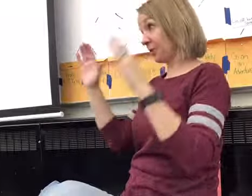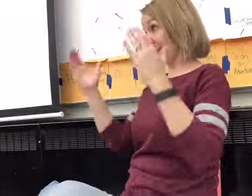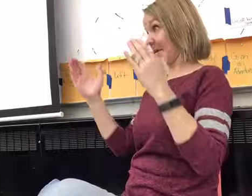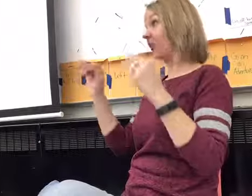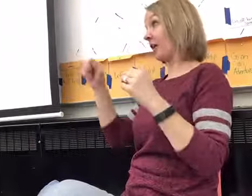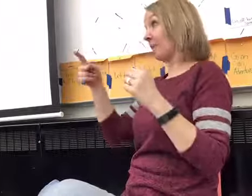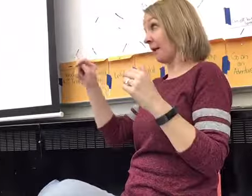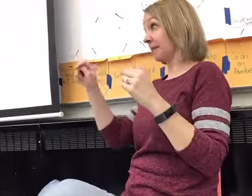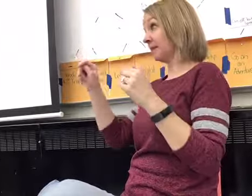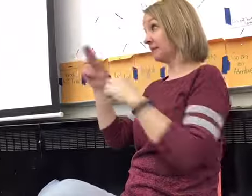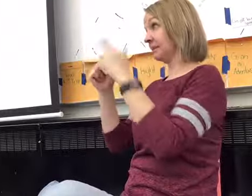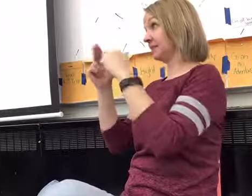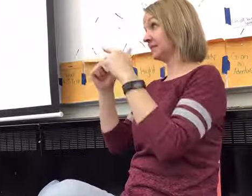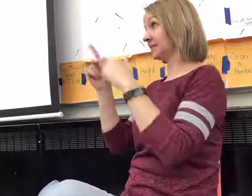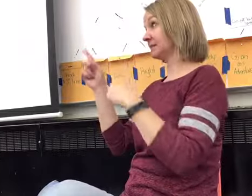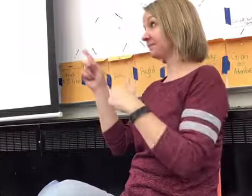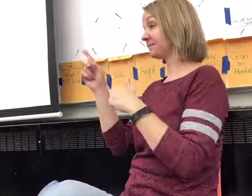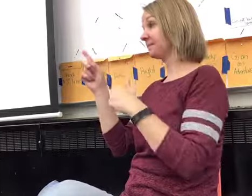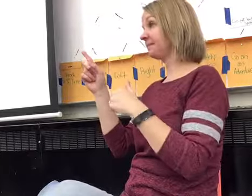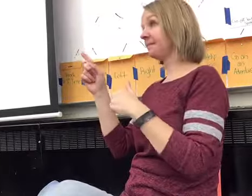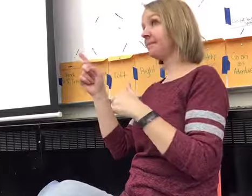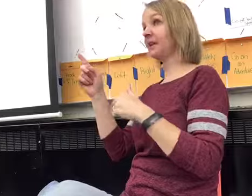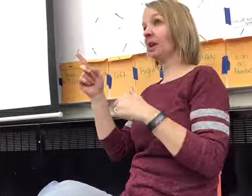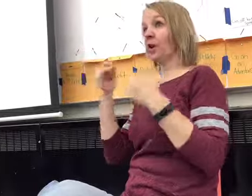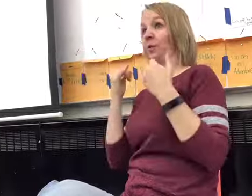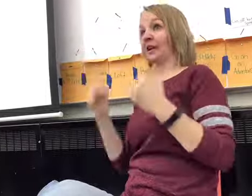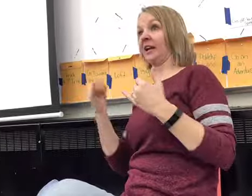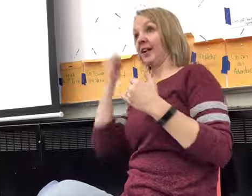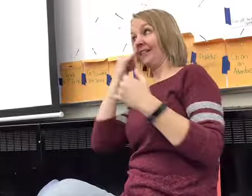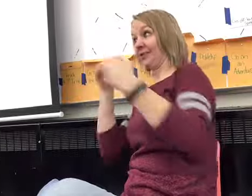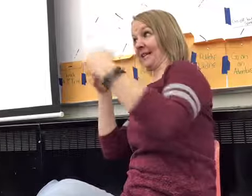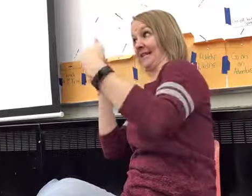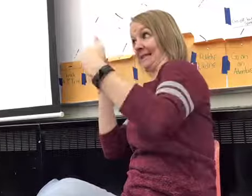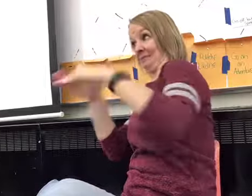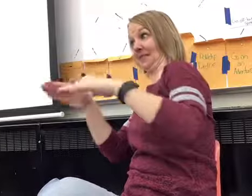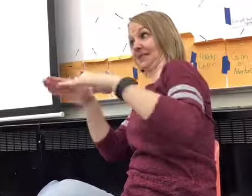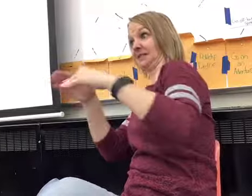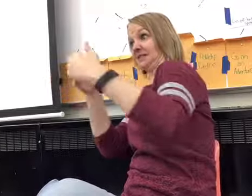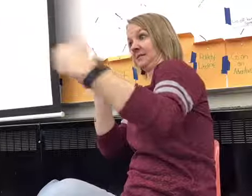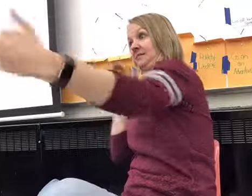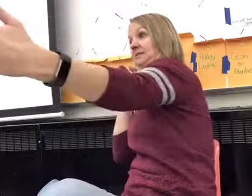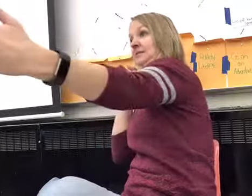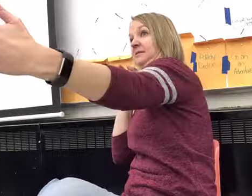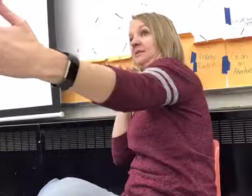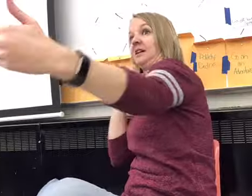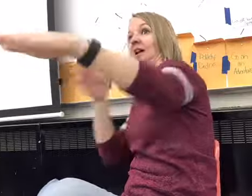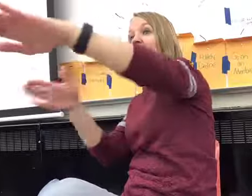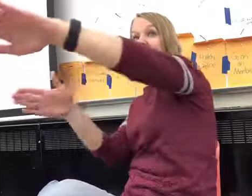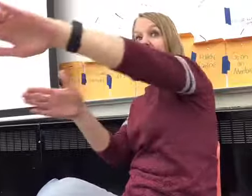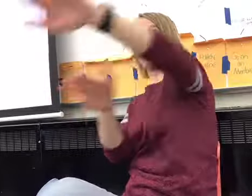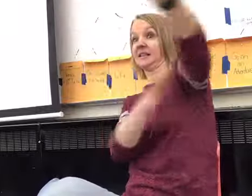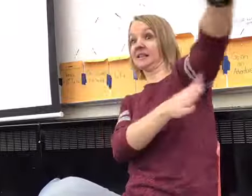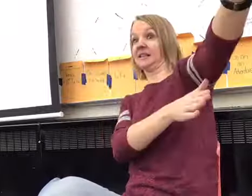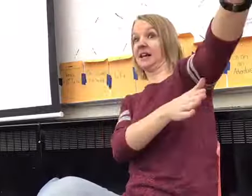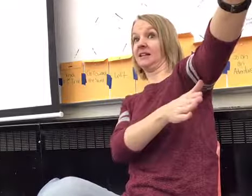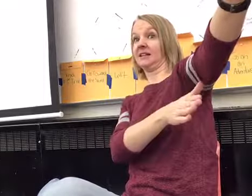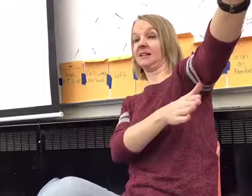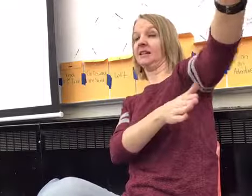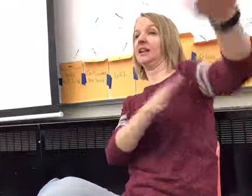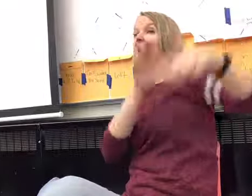buildings. If we were to split right between JT and Kevin and have the left side of the room, that would be the size of